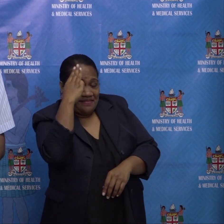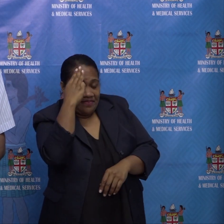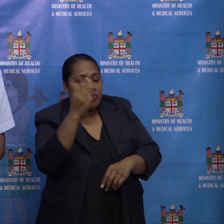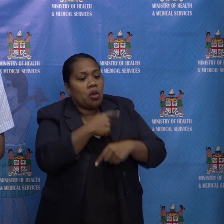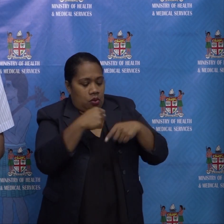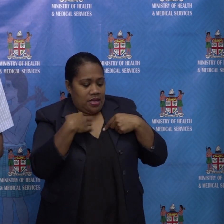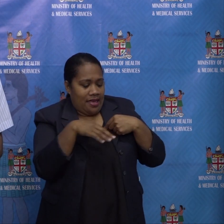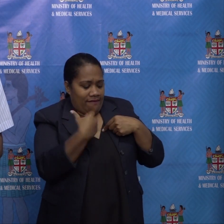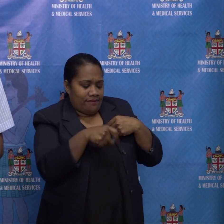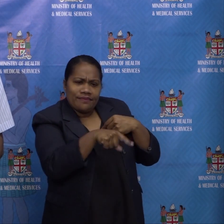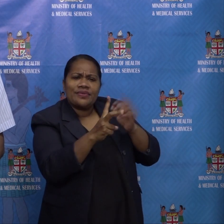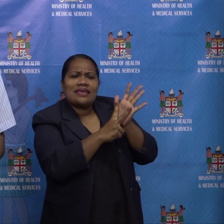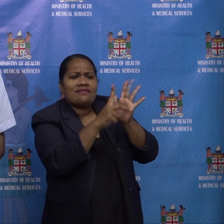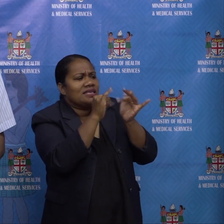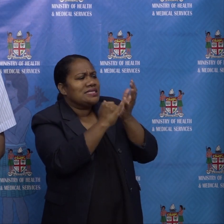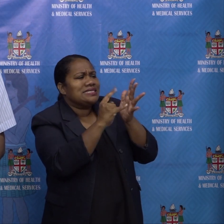VCC Health Center